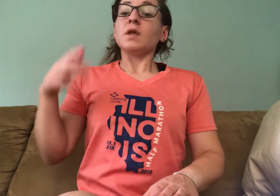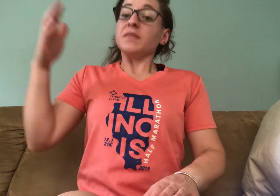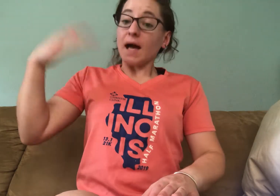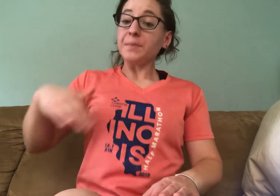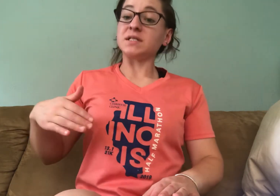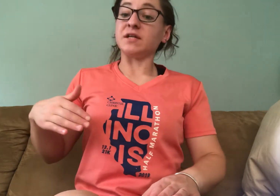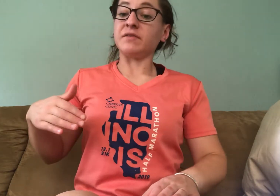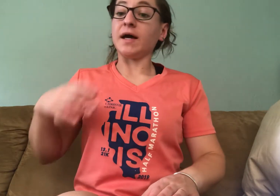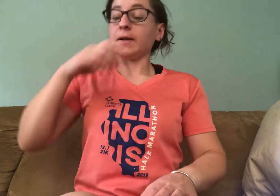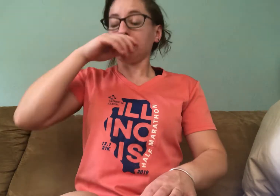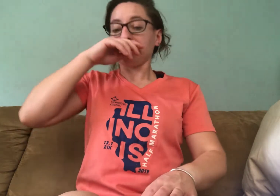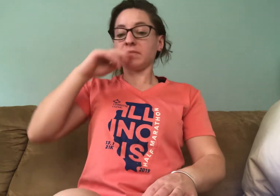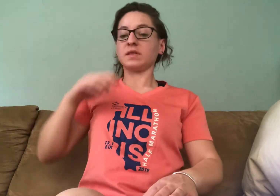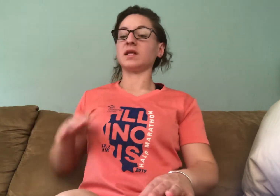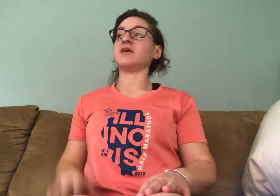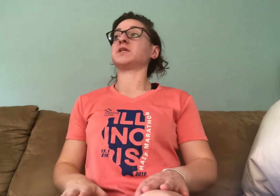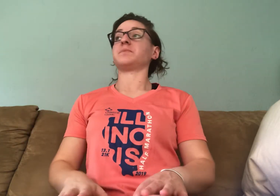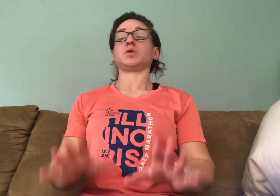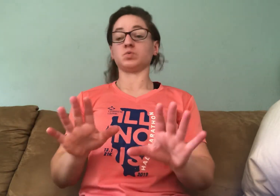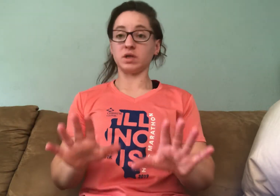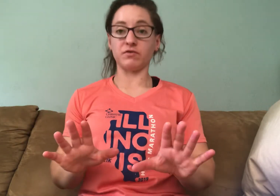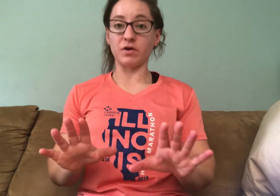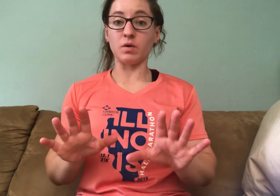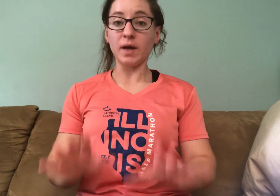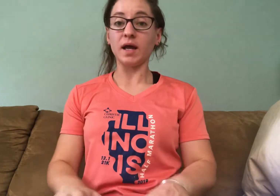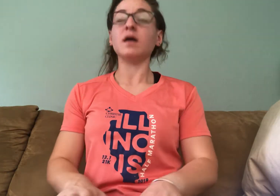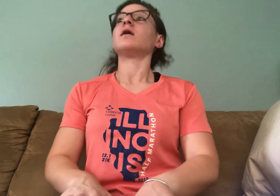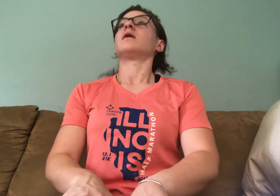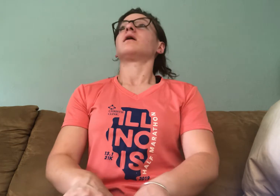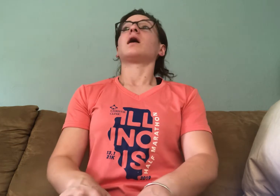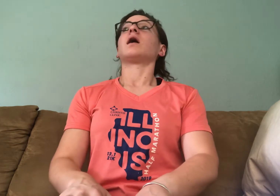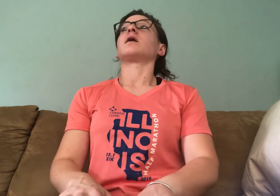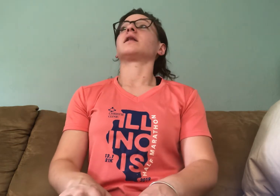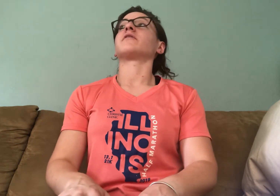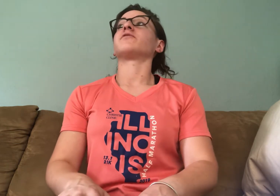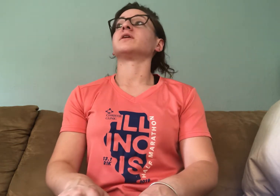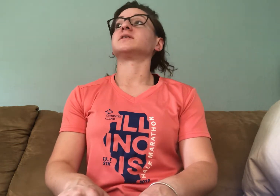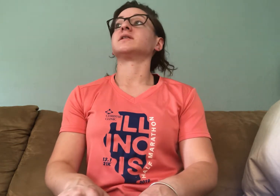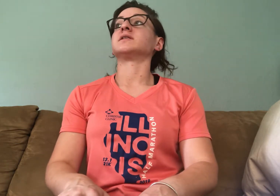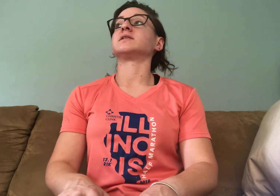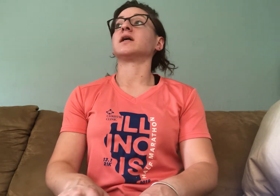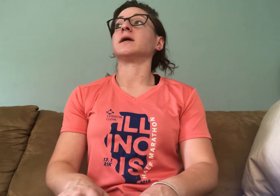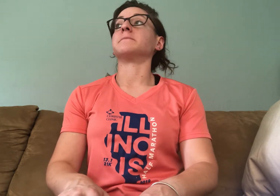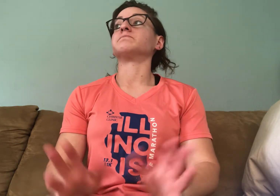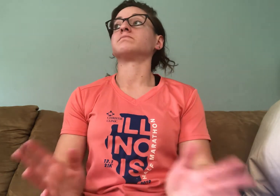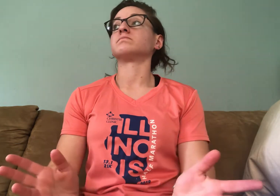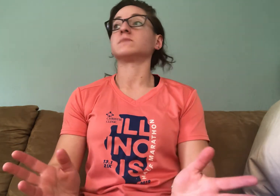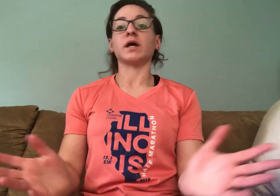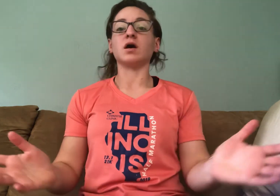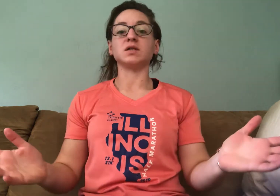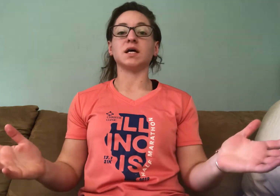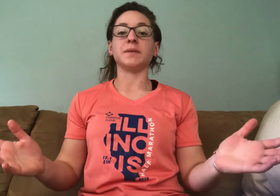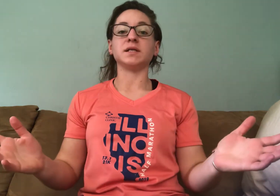The opposite of that, if something's really far away, like for instance, okay, Uncle Tom met